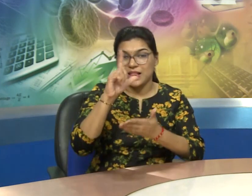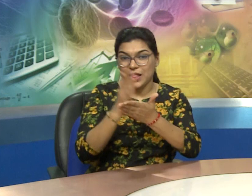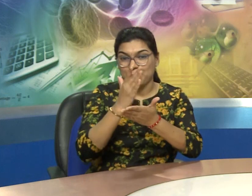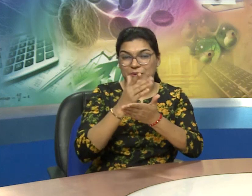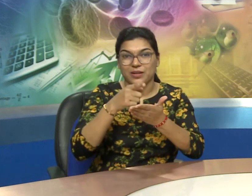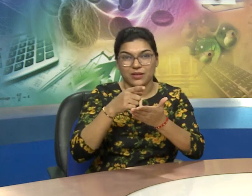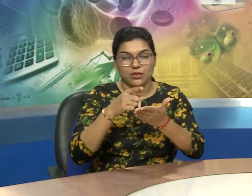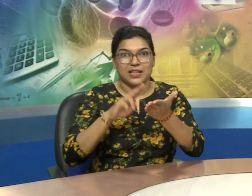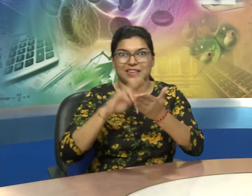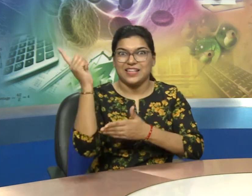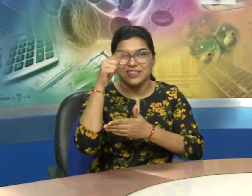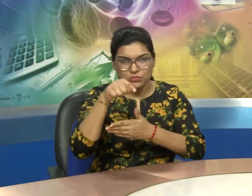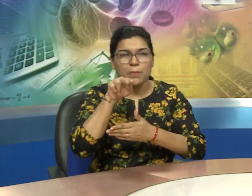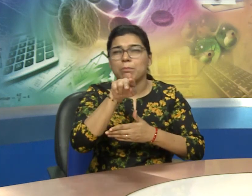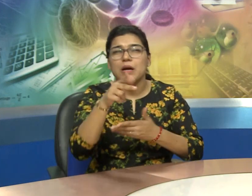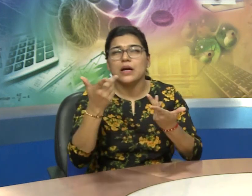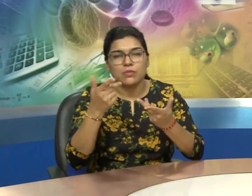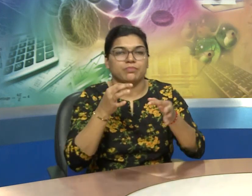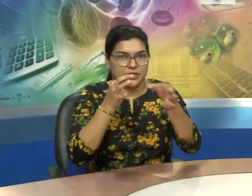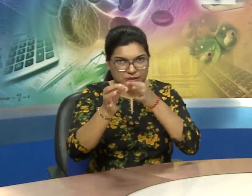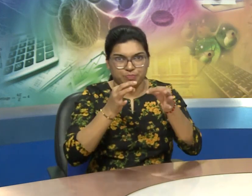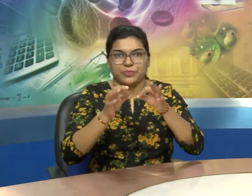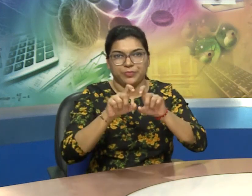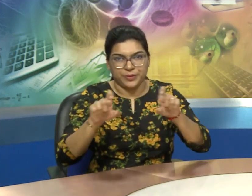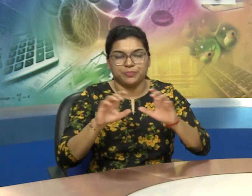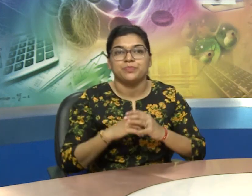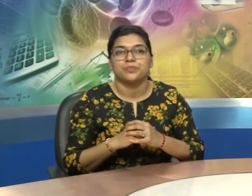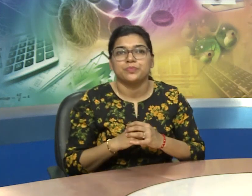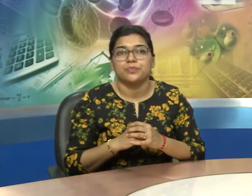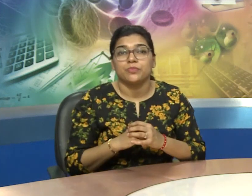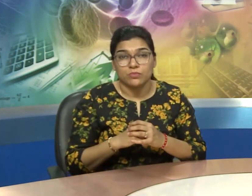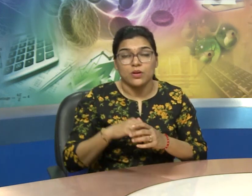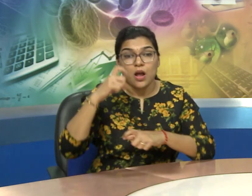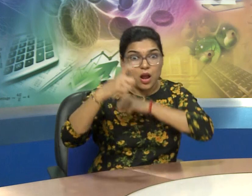Let us now understand the definition of a national library.